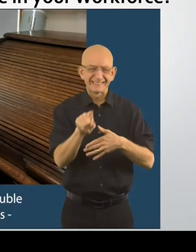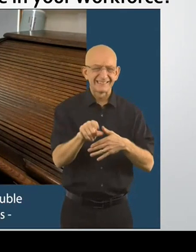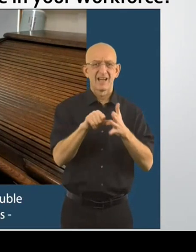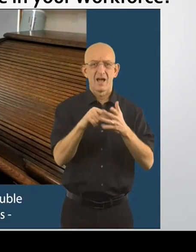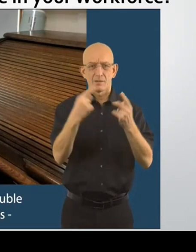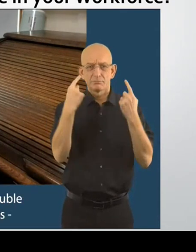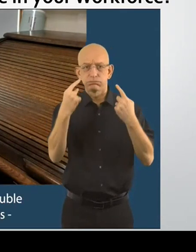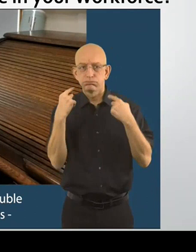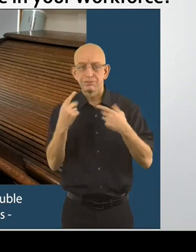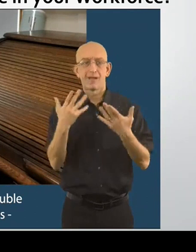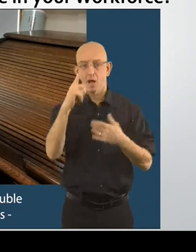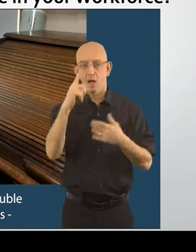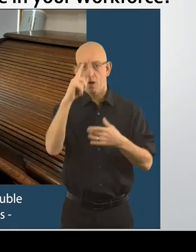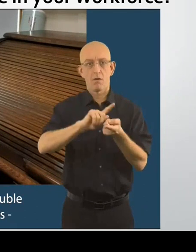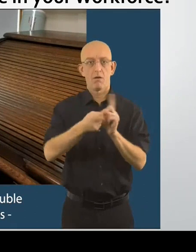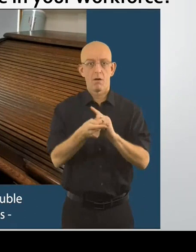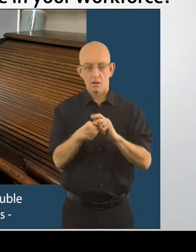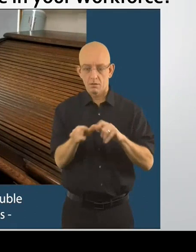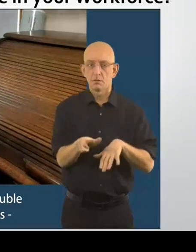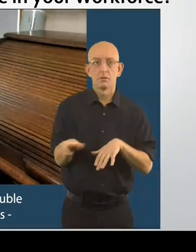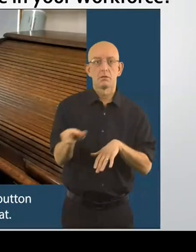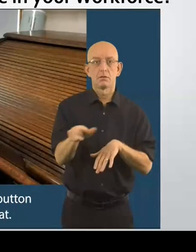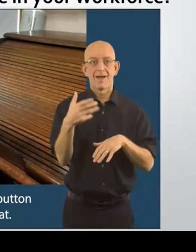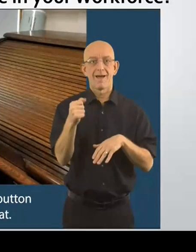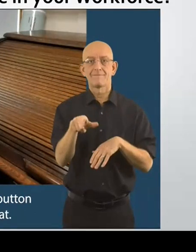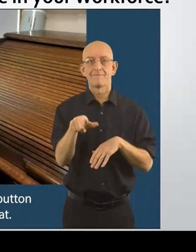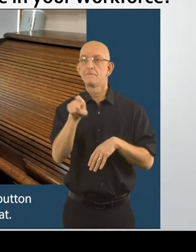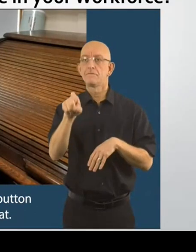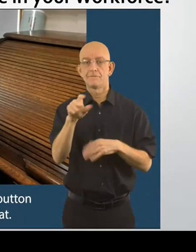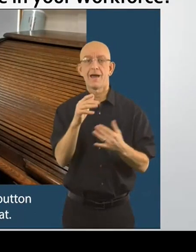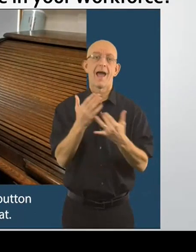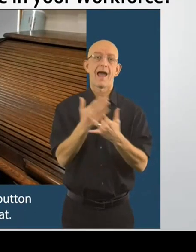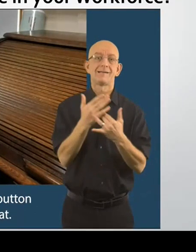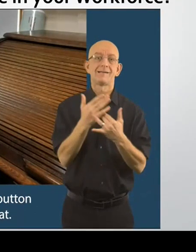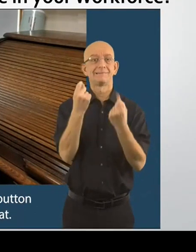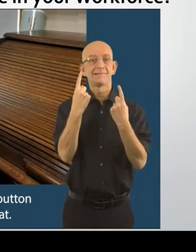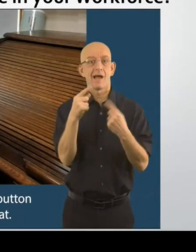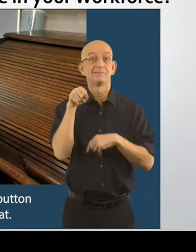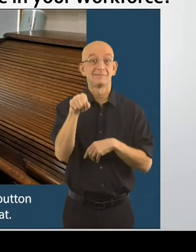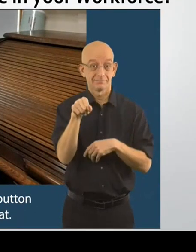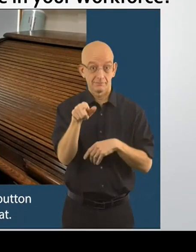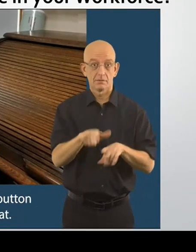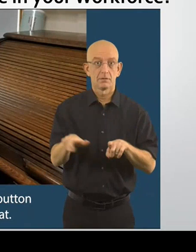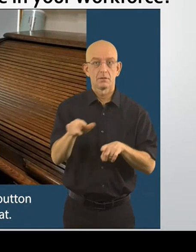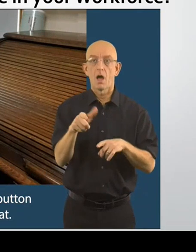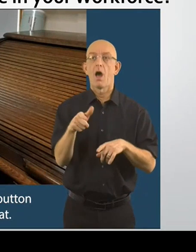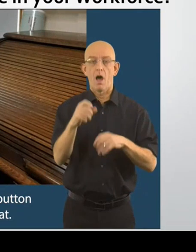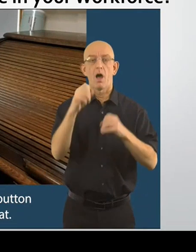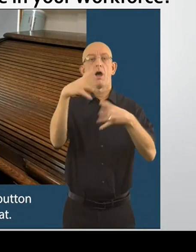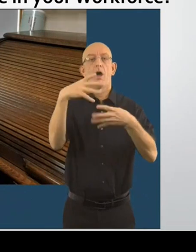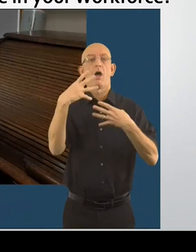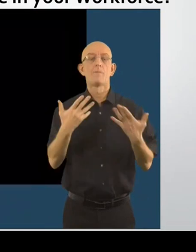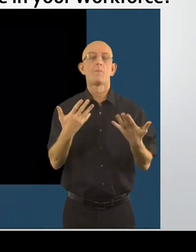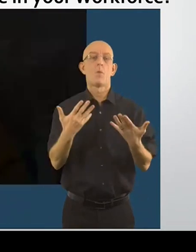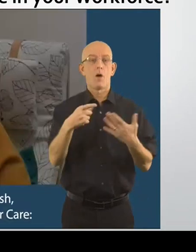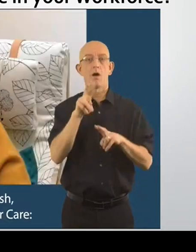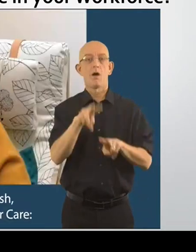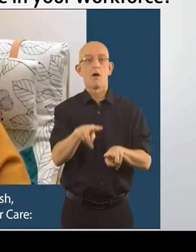trouble accessing computer web pages. So we've introduced an access button that would help them to do